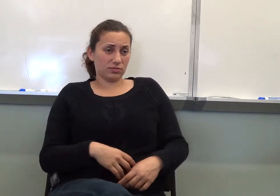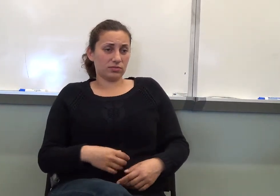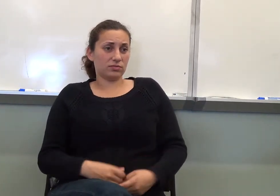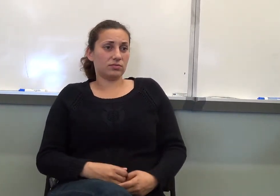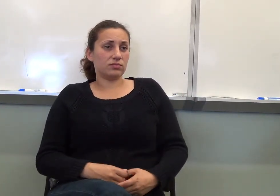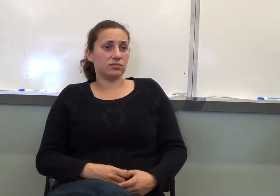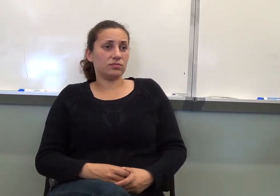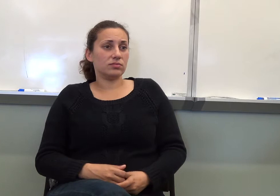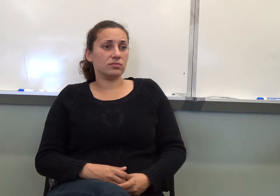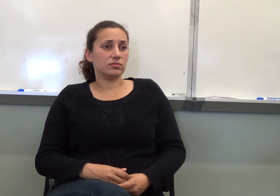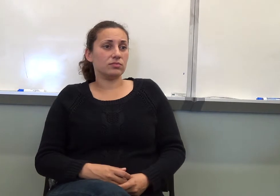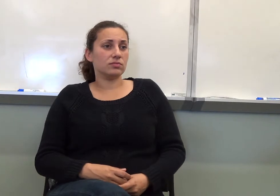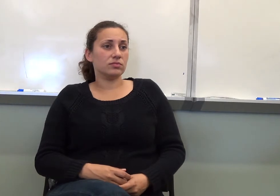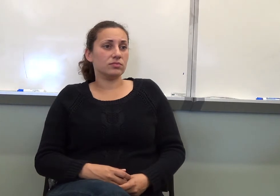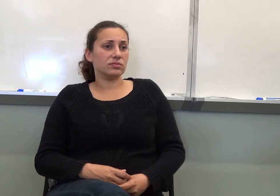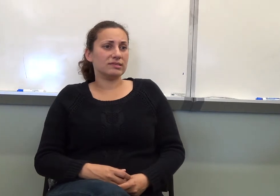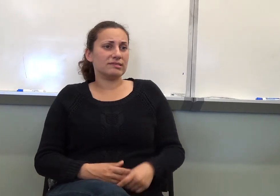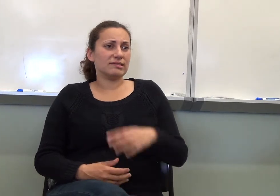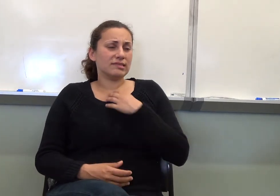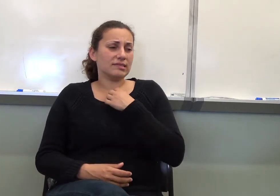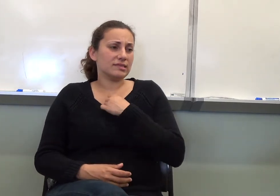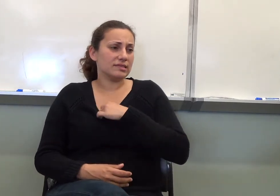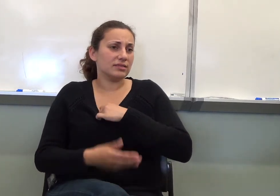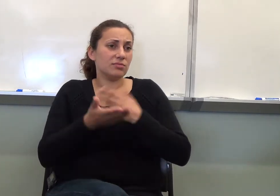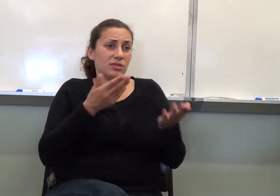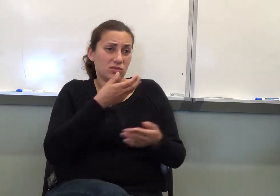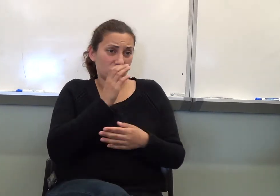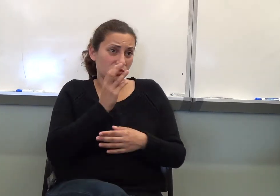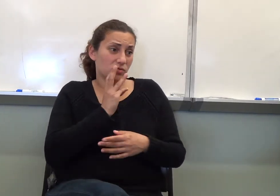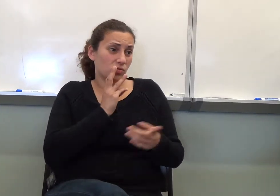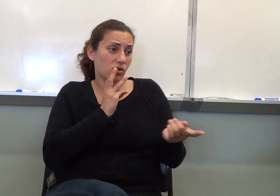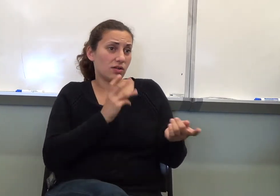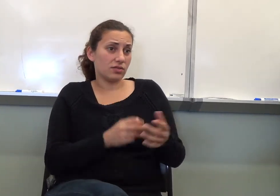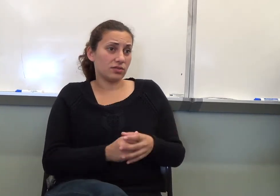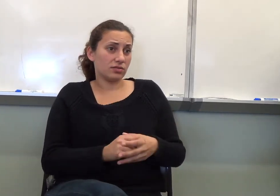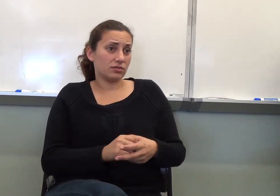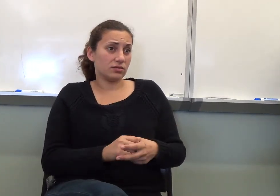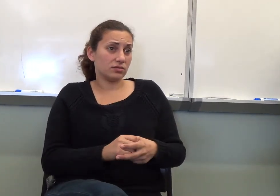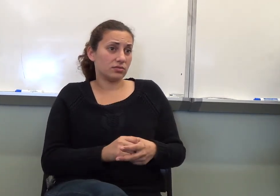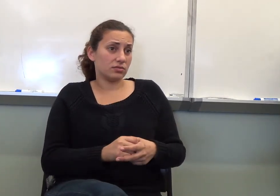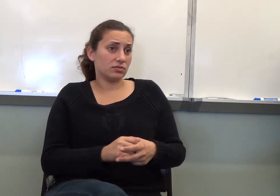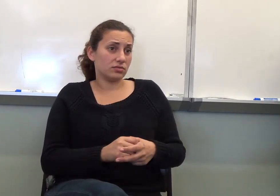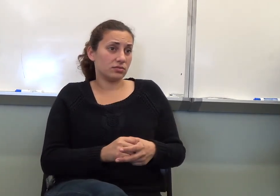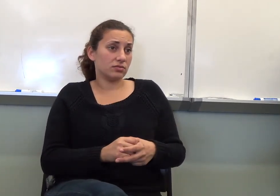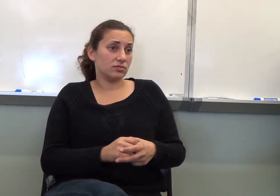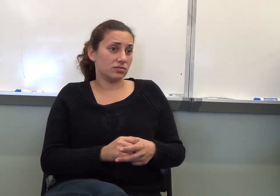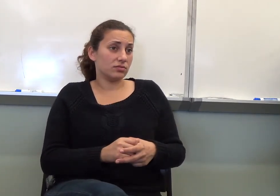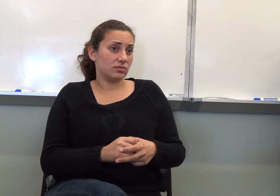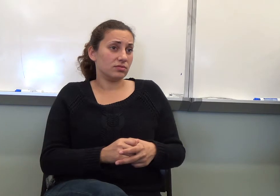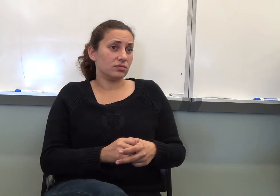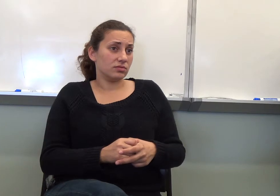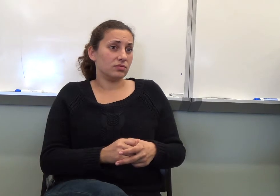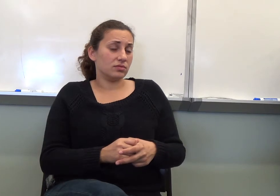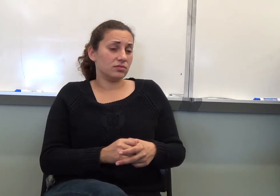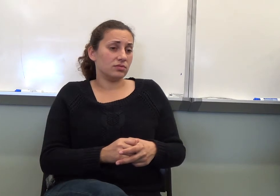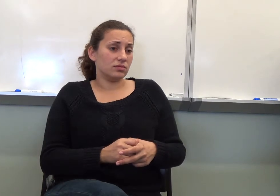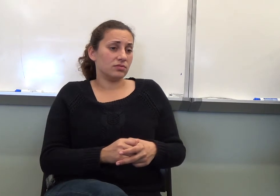All right, what I've got to do is undo this subtraction of 7. So the way to undo a subtraction of 7 would be